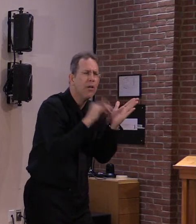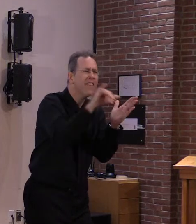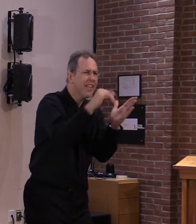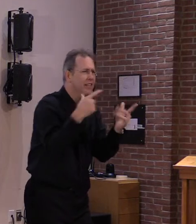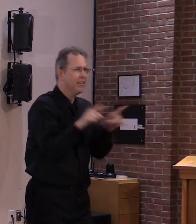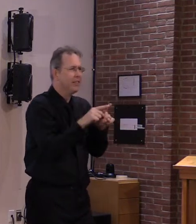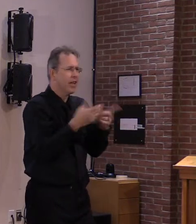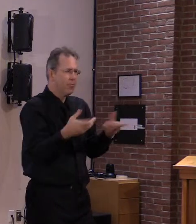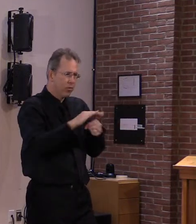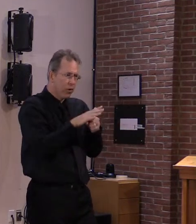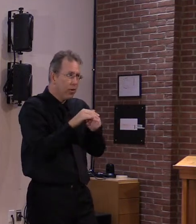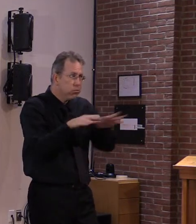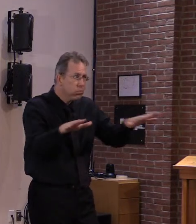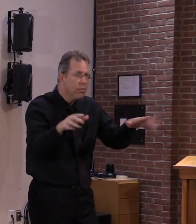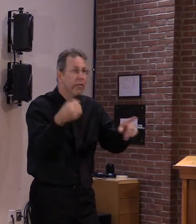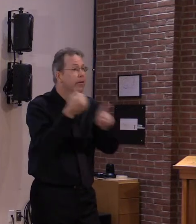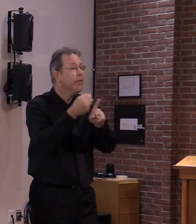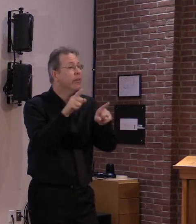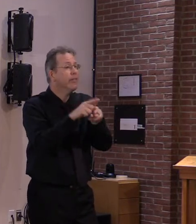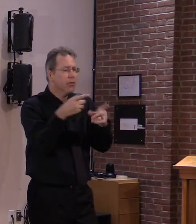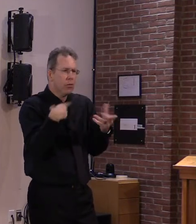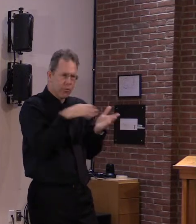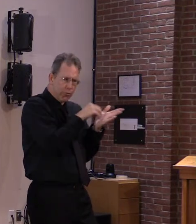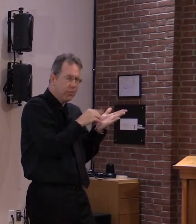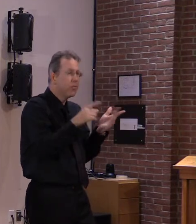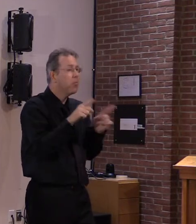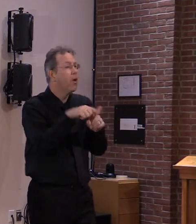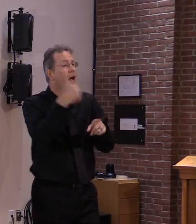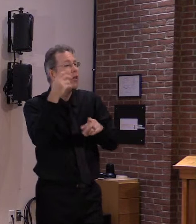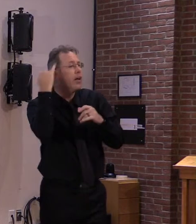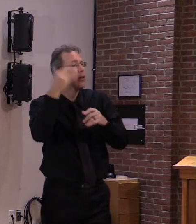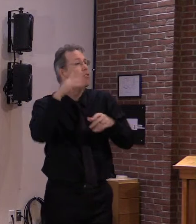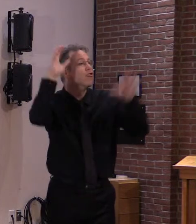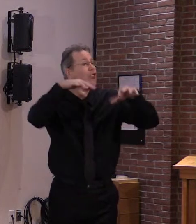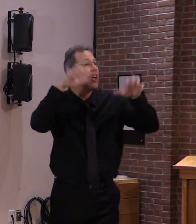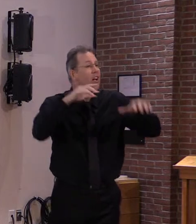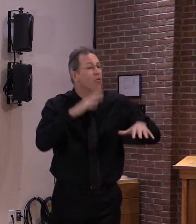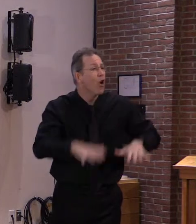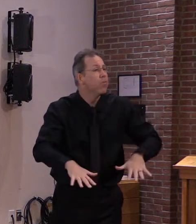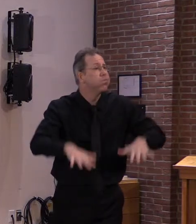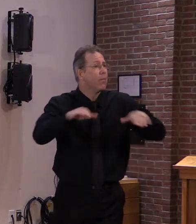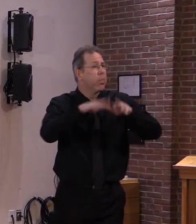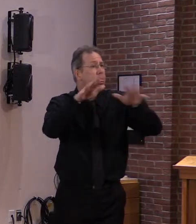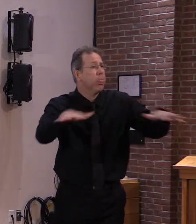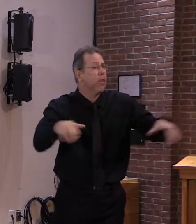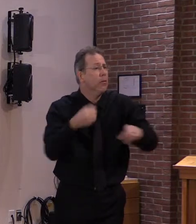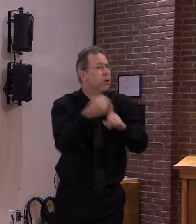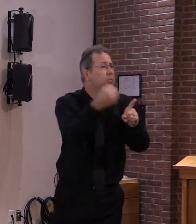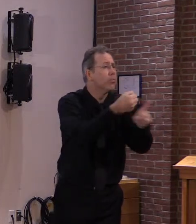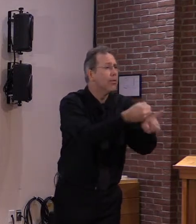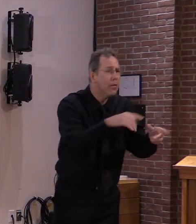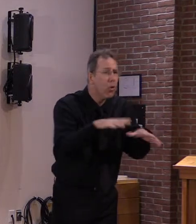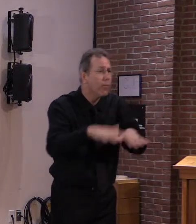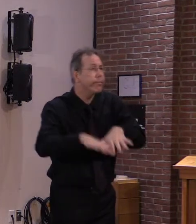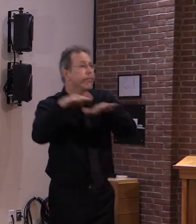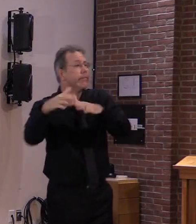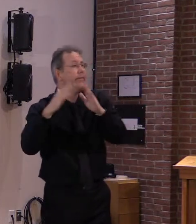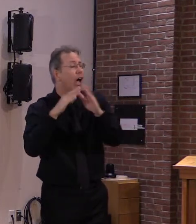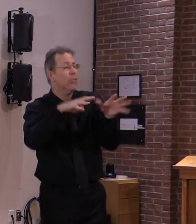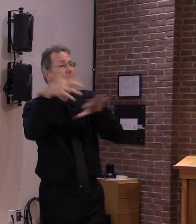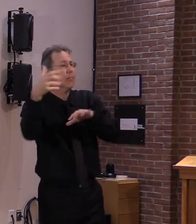spread this out. Maybe not everyone do it all at once, and to use every day as an opportunity if they want to do